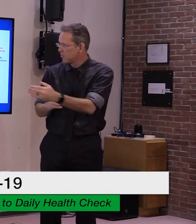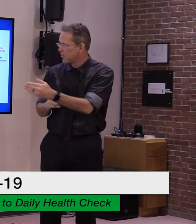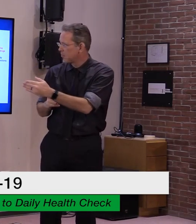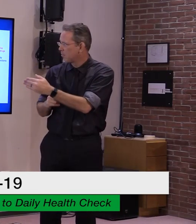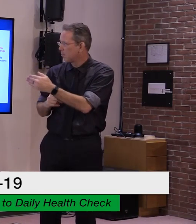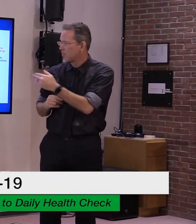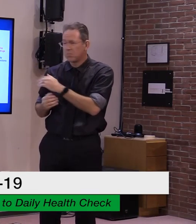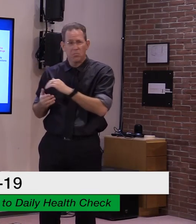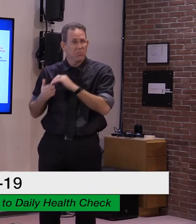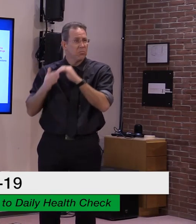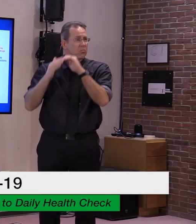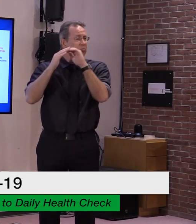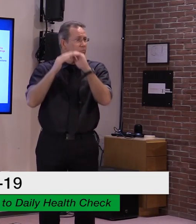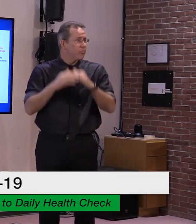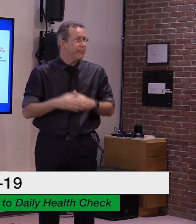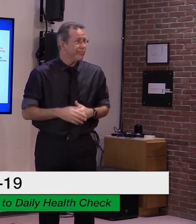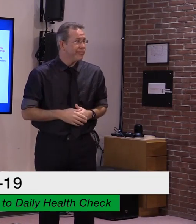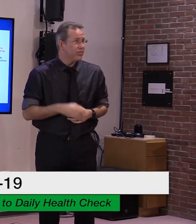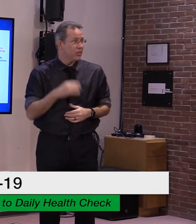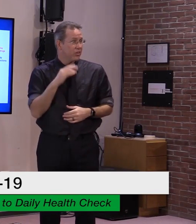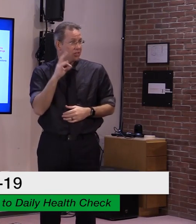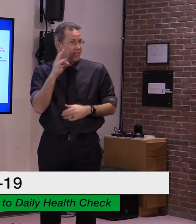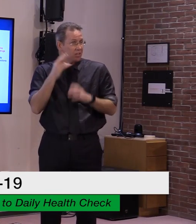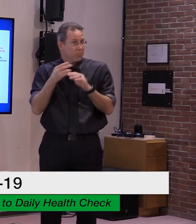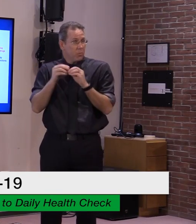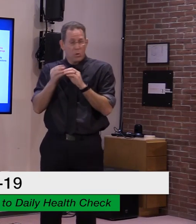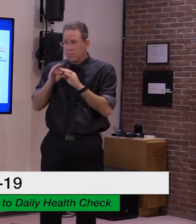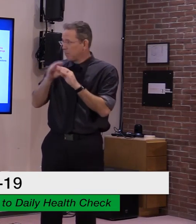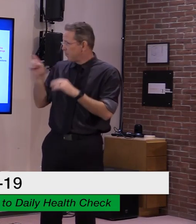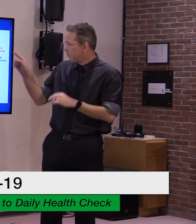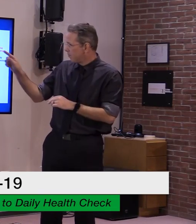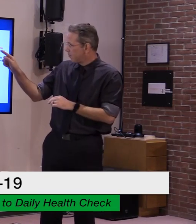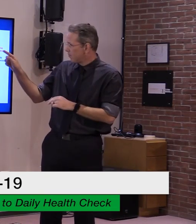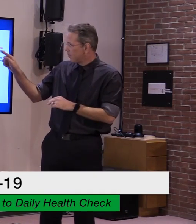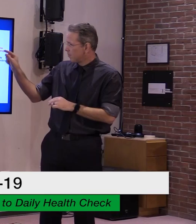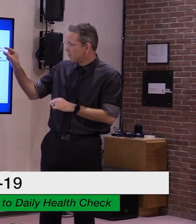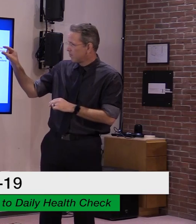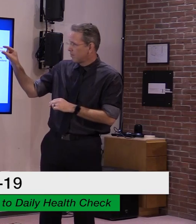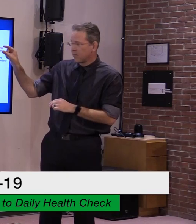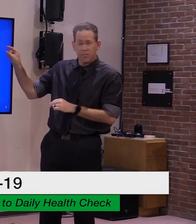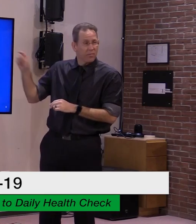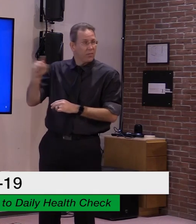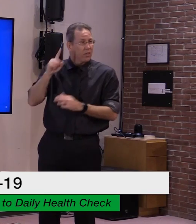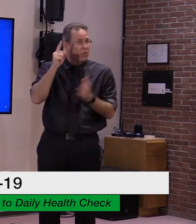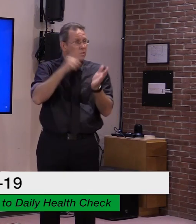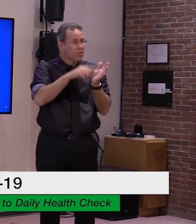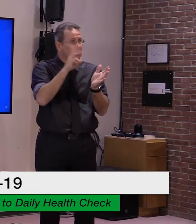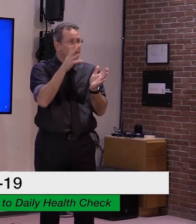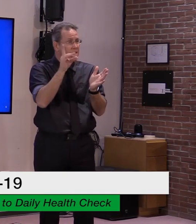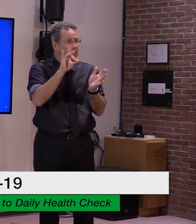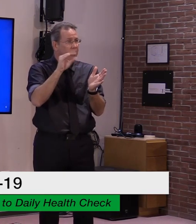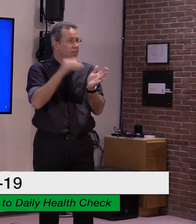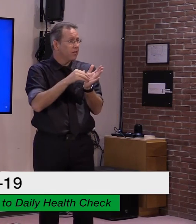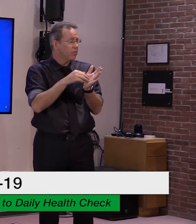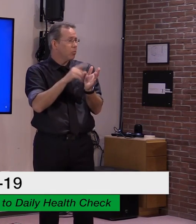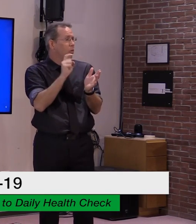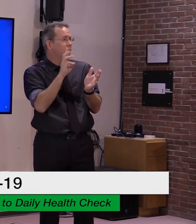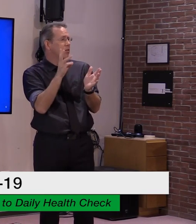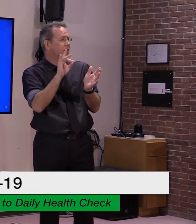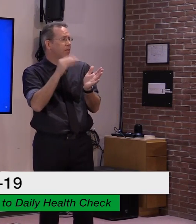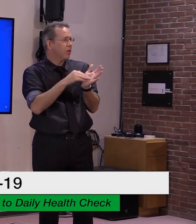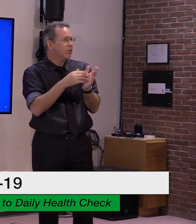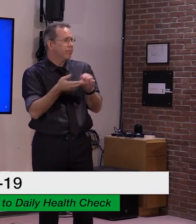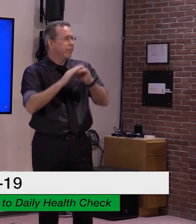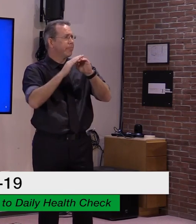across the united states and all of this is happening on the doorstep of the holiday season